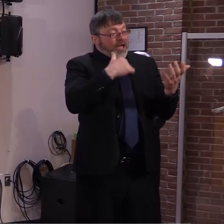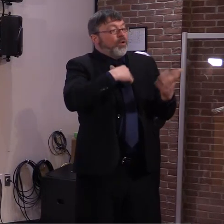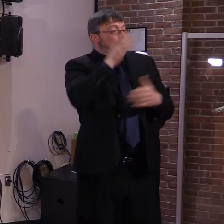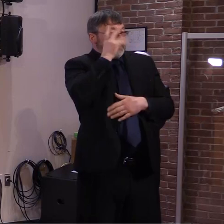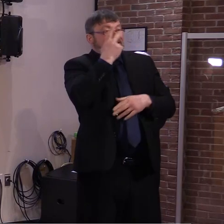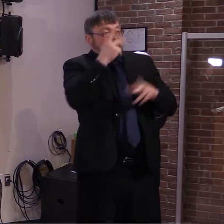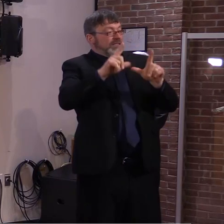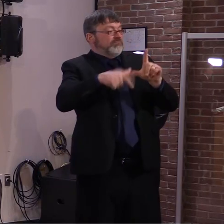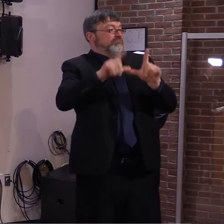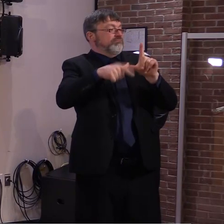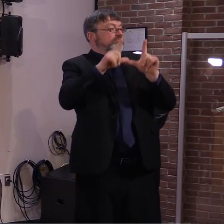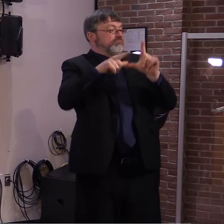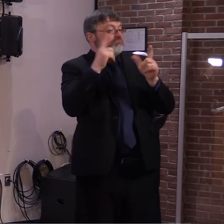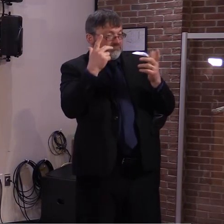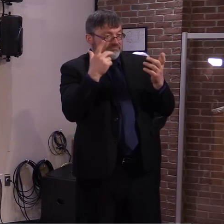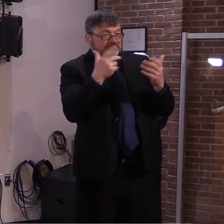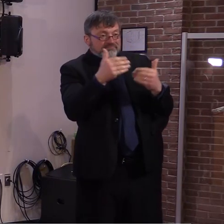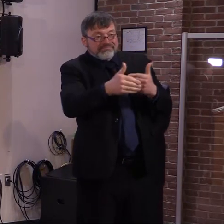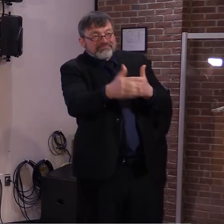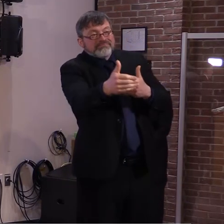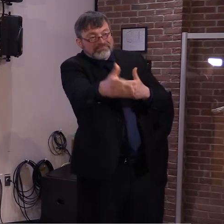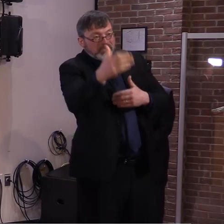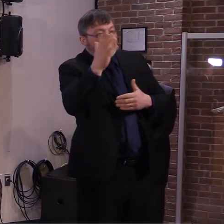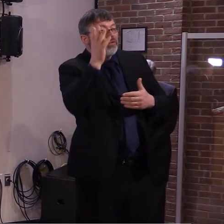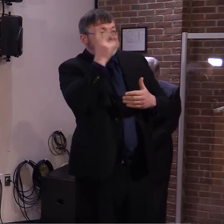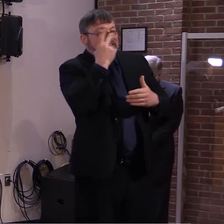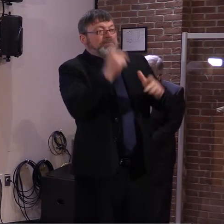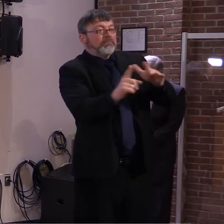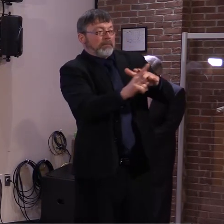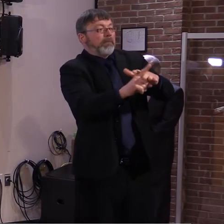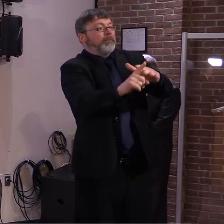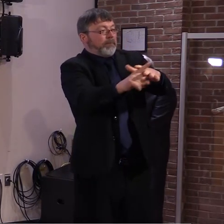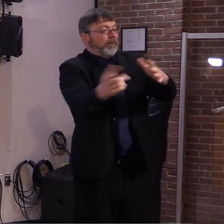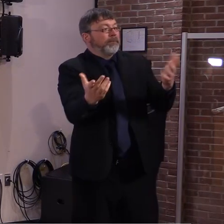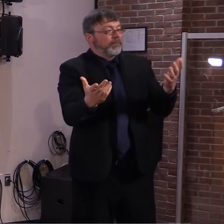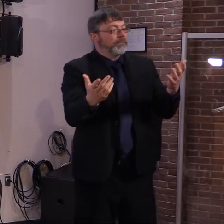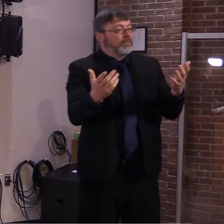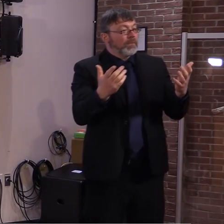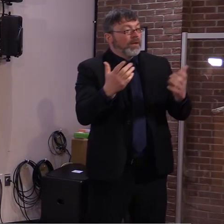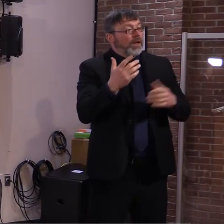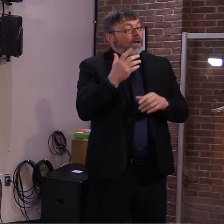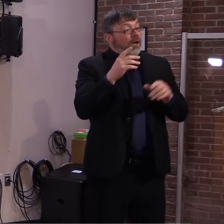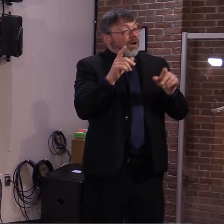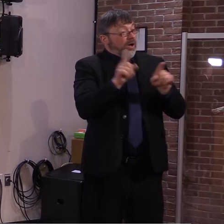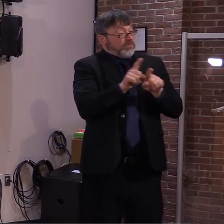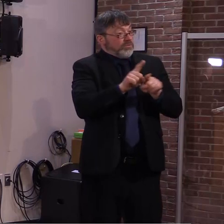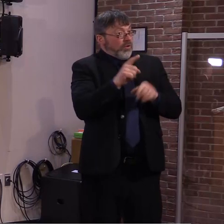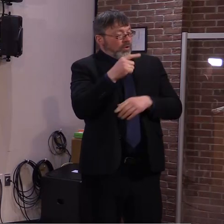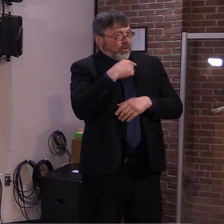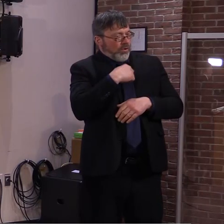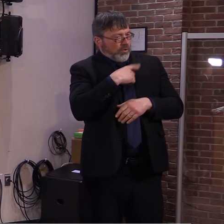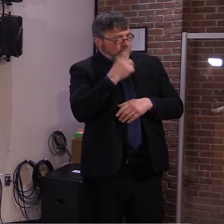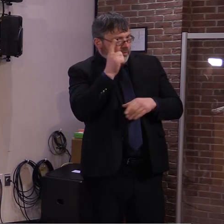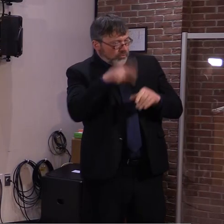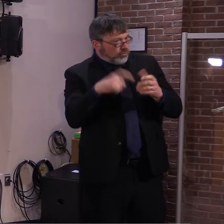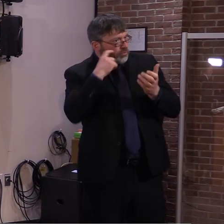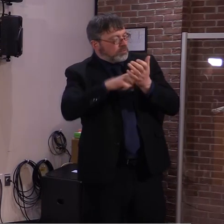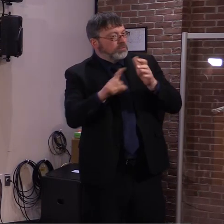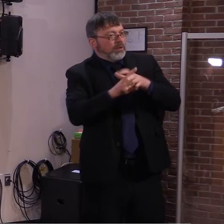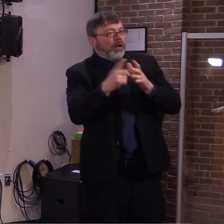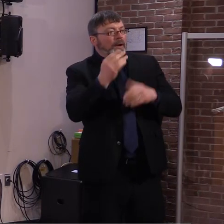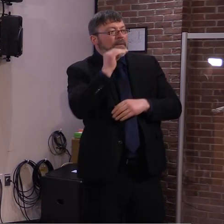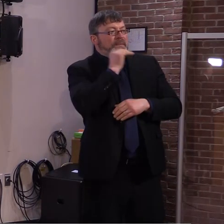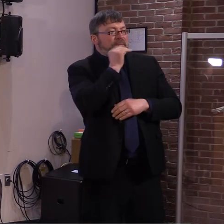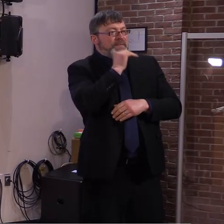week that are also fraudulent and identified as suspected fraud. And it's usually somewhere between